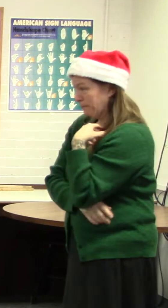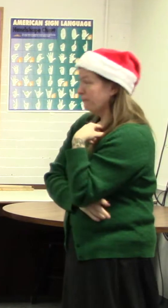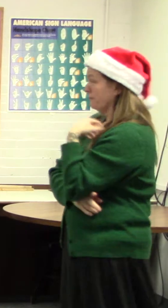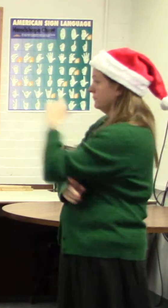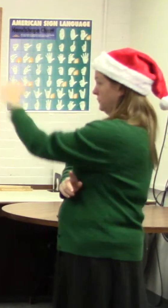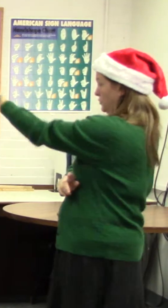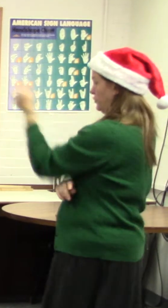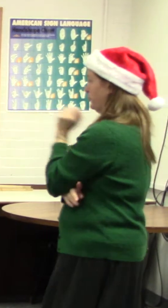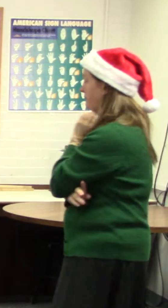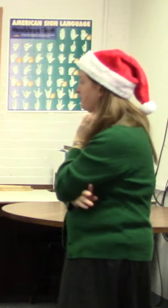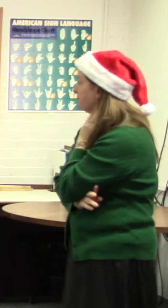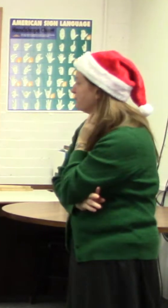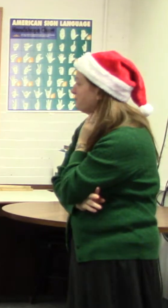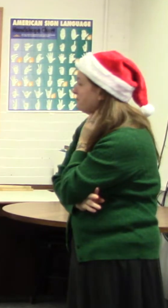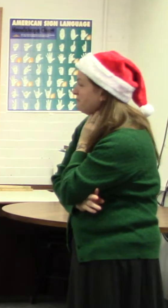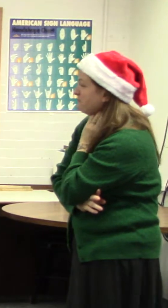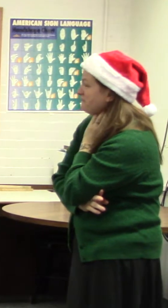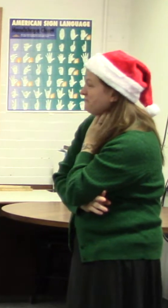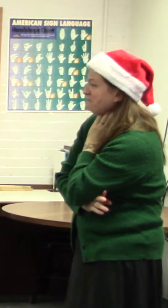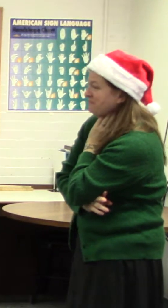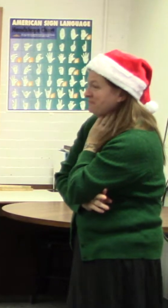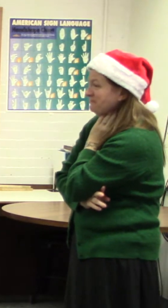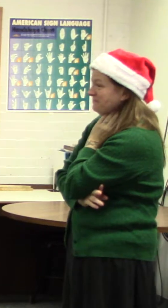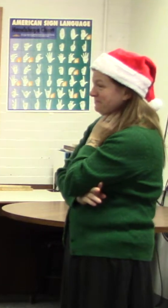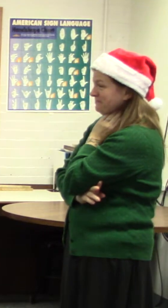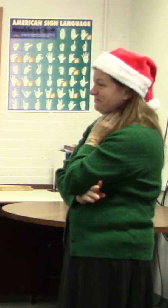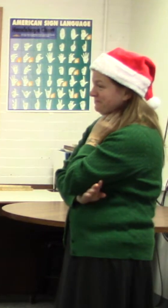mission. Okay, your turn.